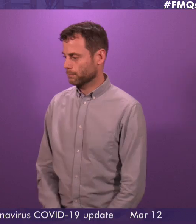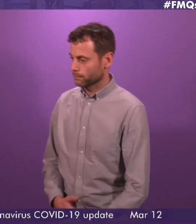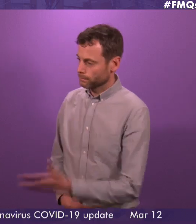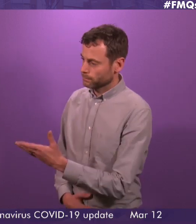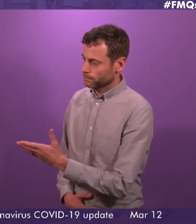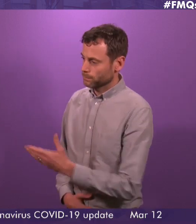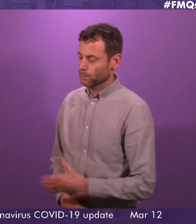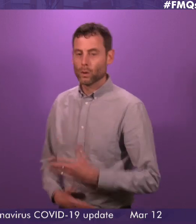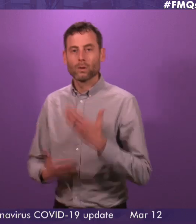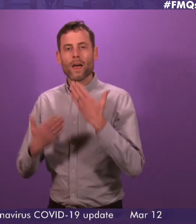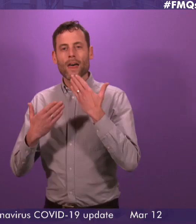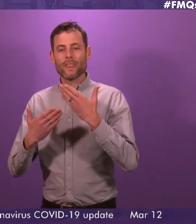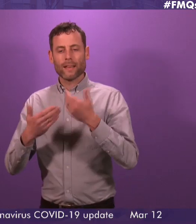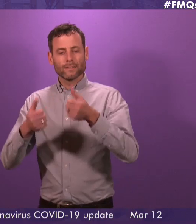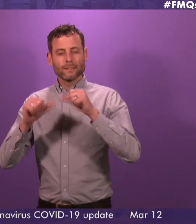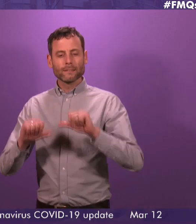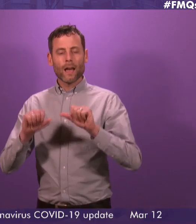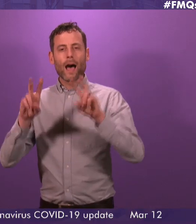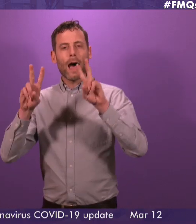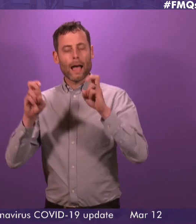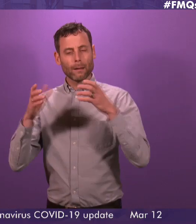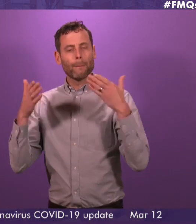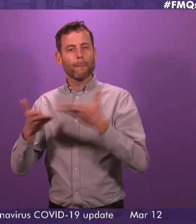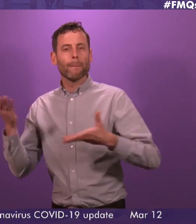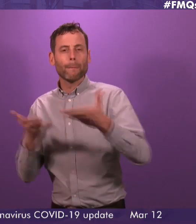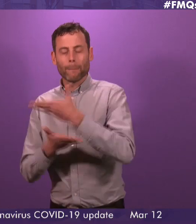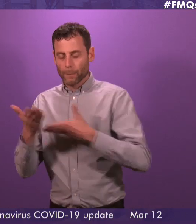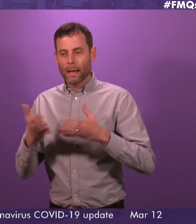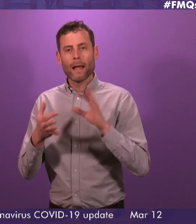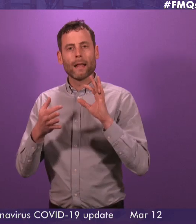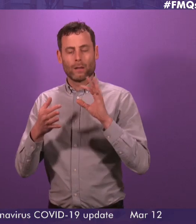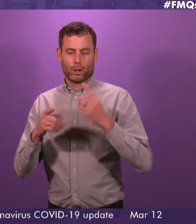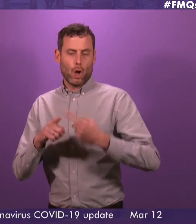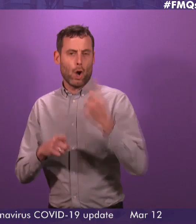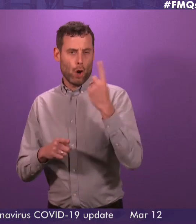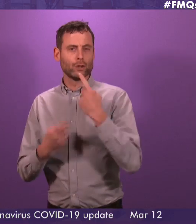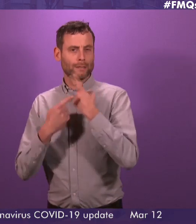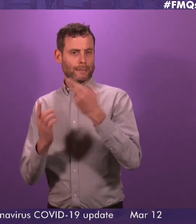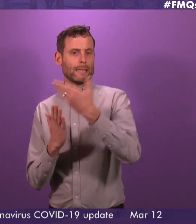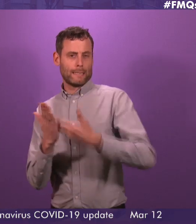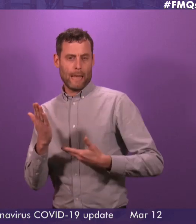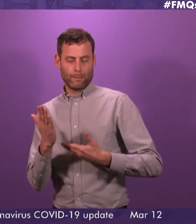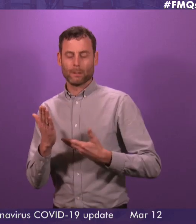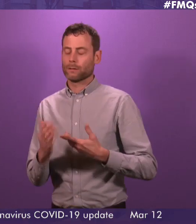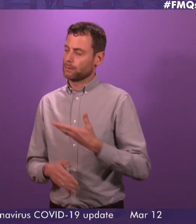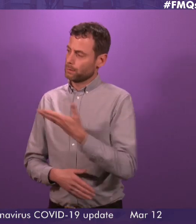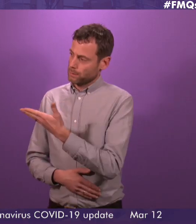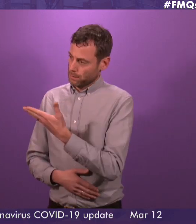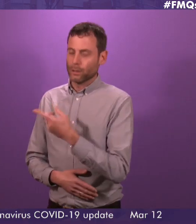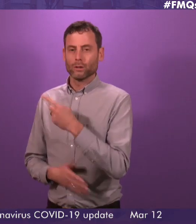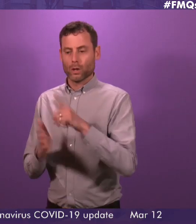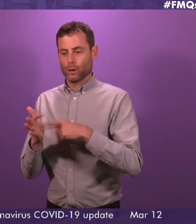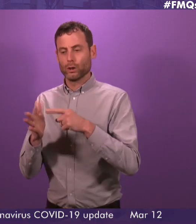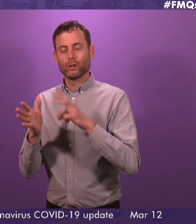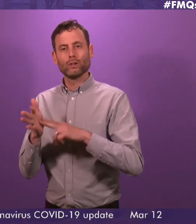Thank you very much, colleagues. We're going to move on shortly to the next item of business, which will be an urgent statement from the Cabinet Secretary, Jean